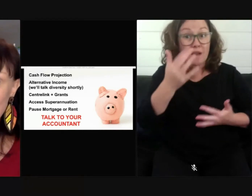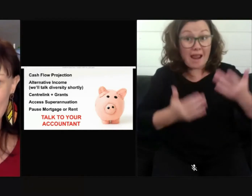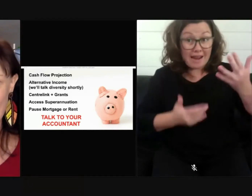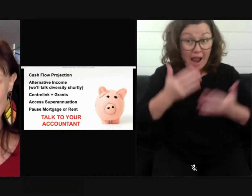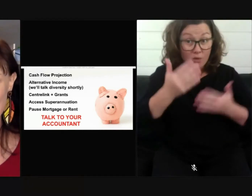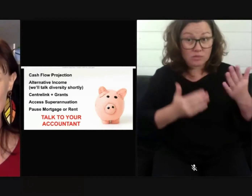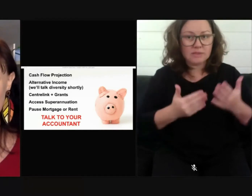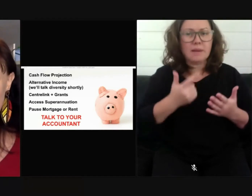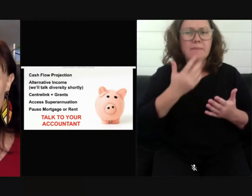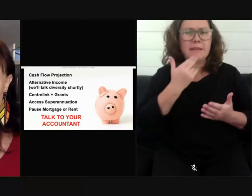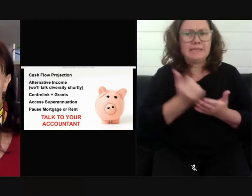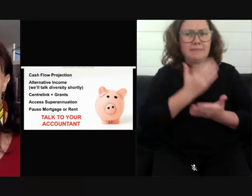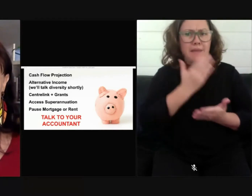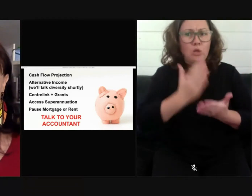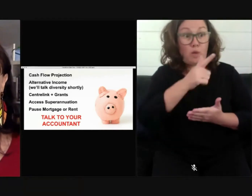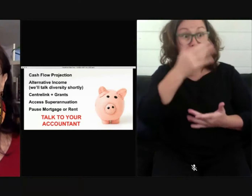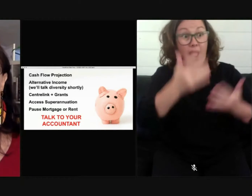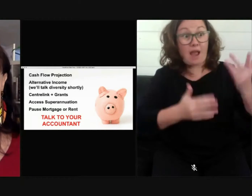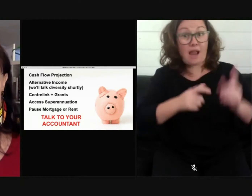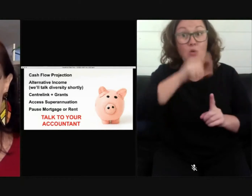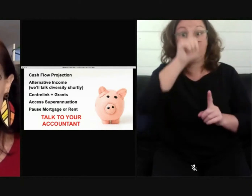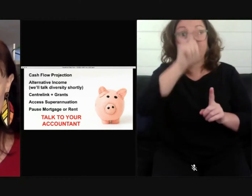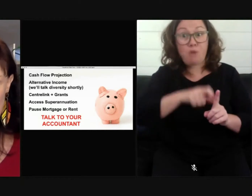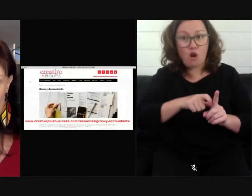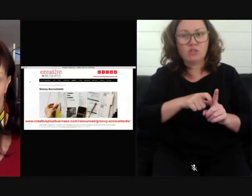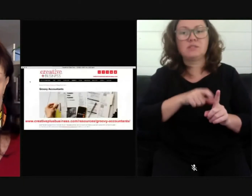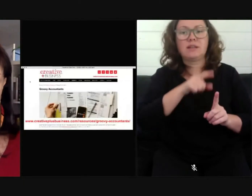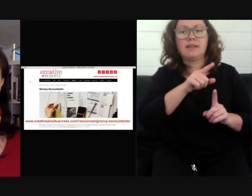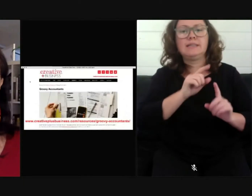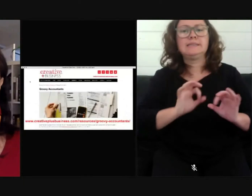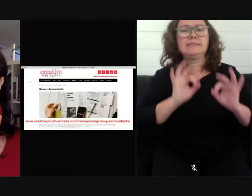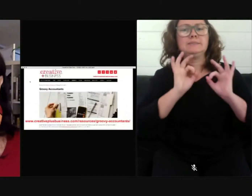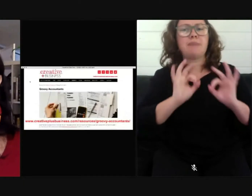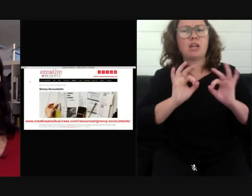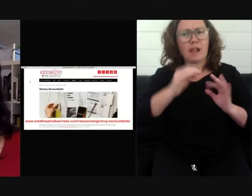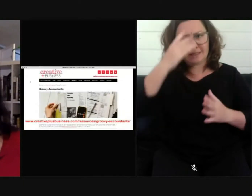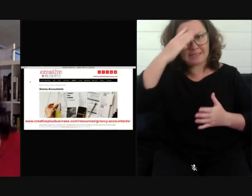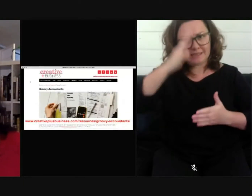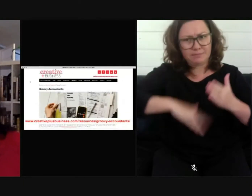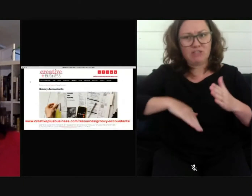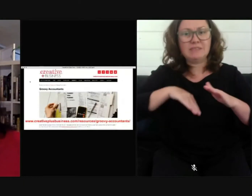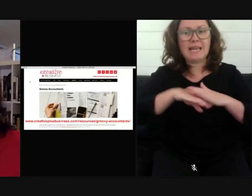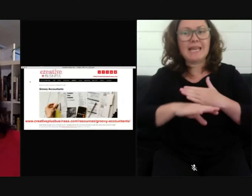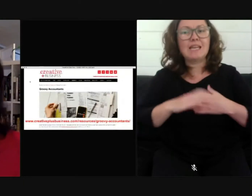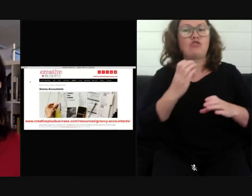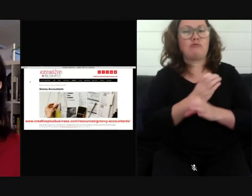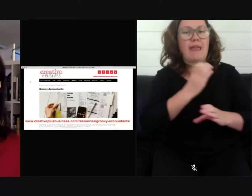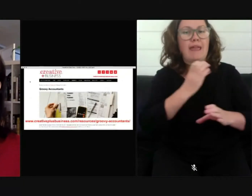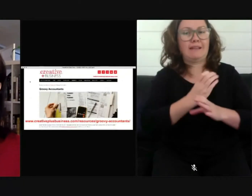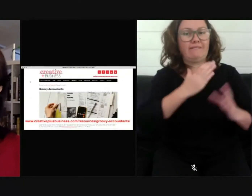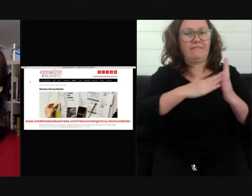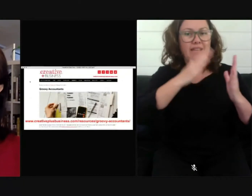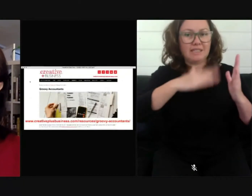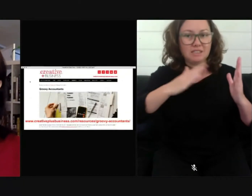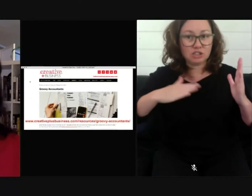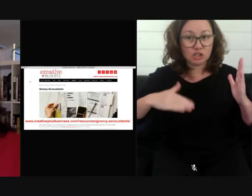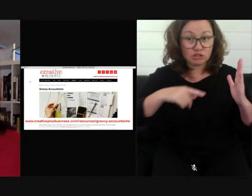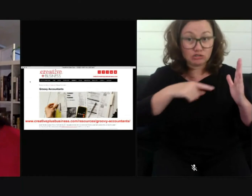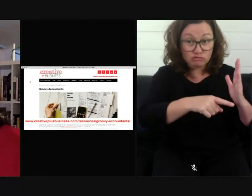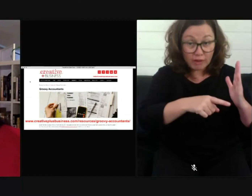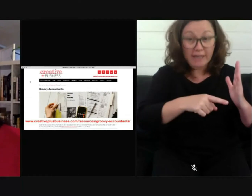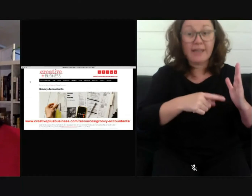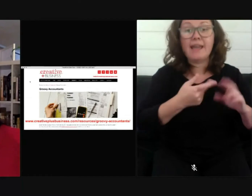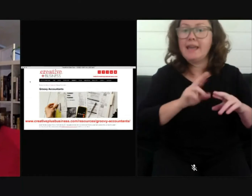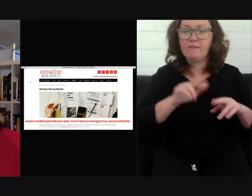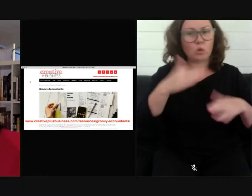have an accountant that specialises in creative industry, we have found some of them for you, and we refer to them